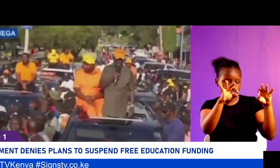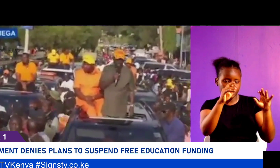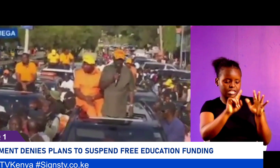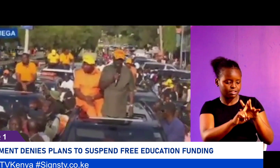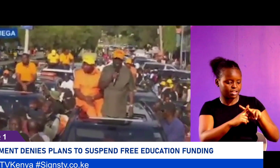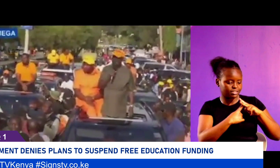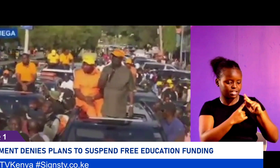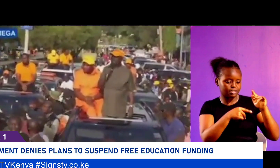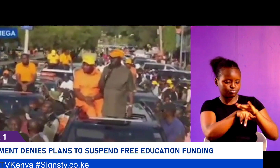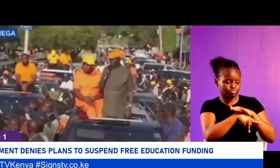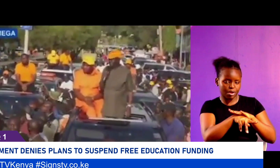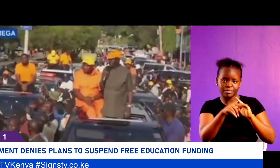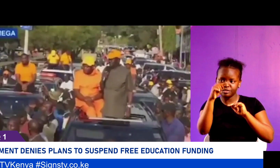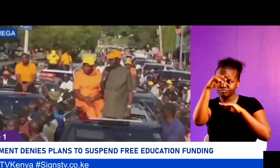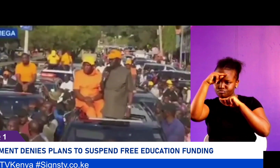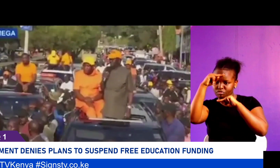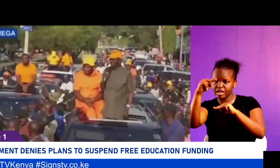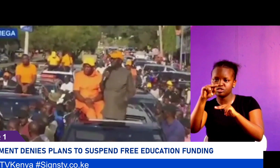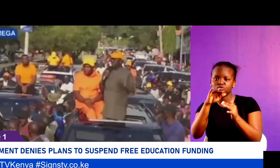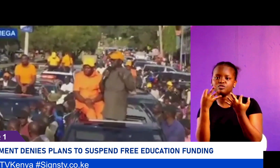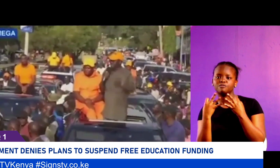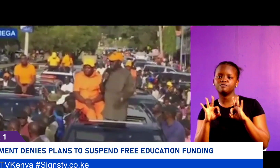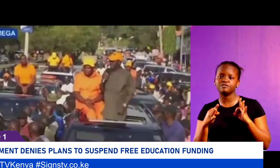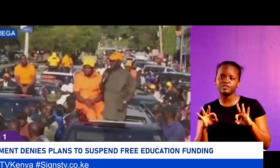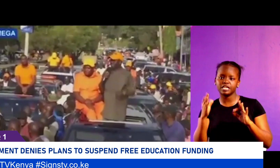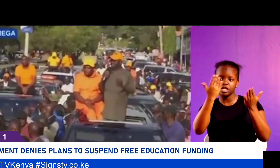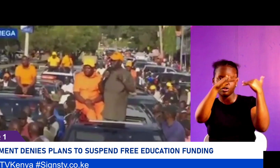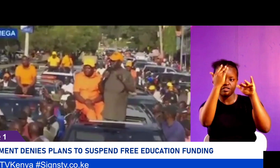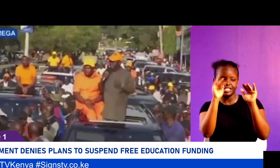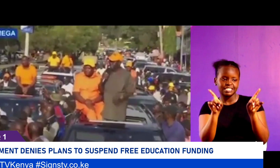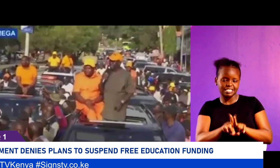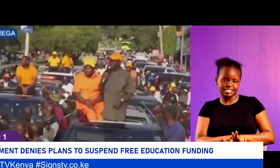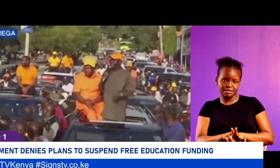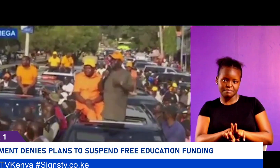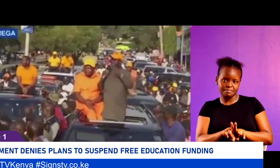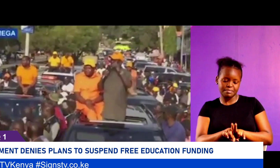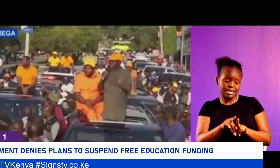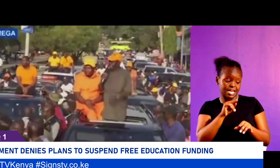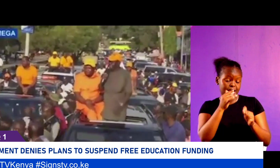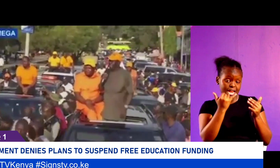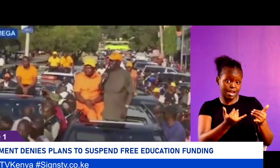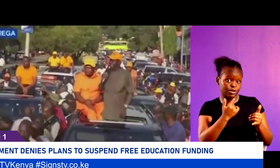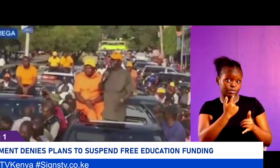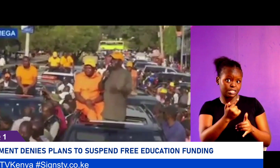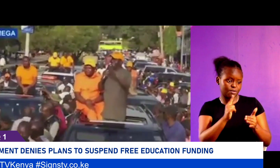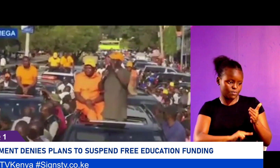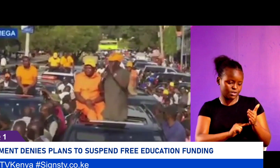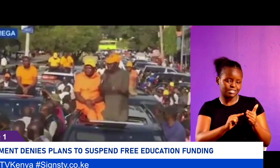secondary hadi mpaka chuo kikuu. Sasa tunasema elimu ya secondary ni